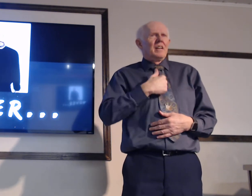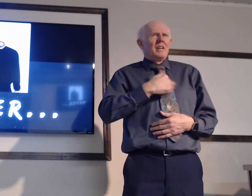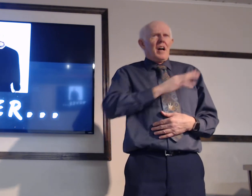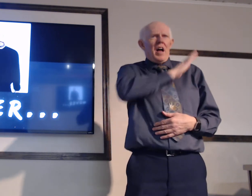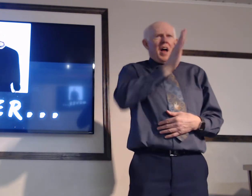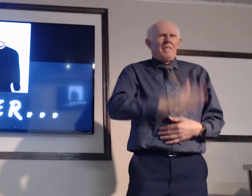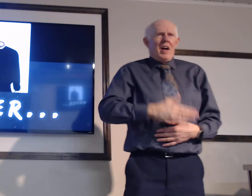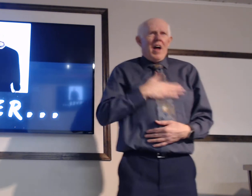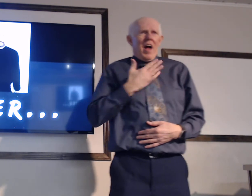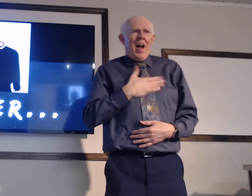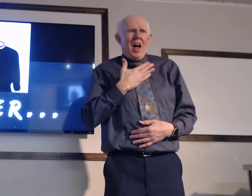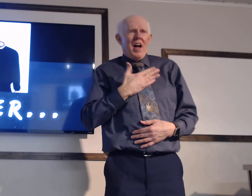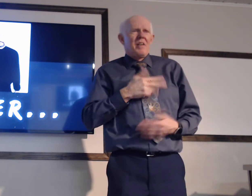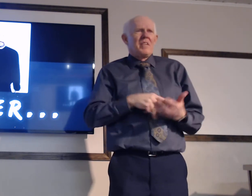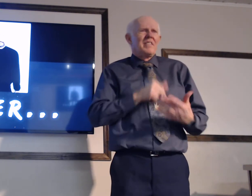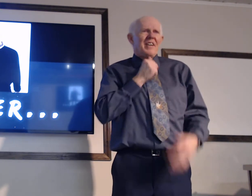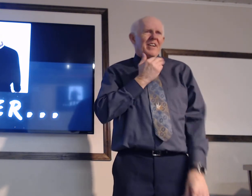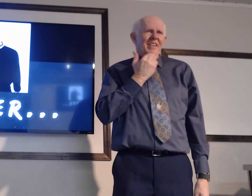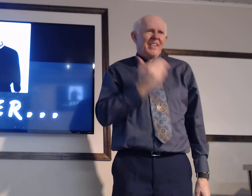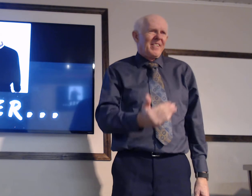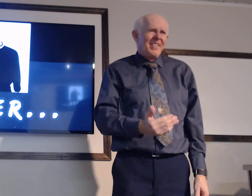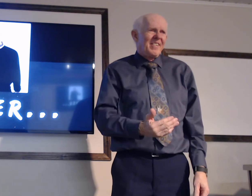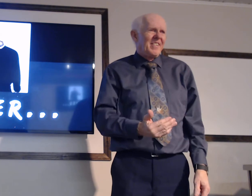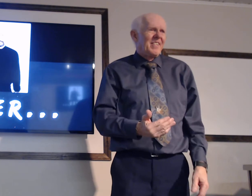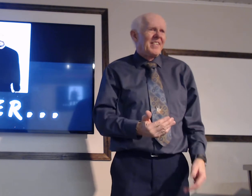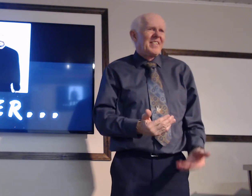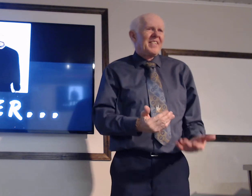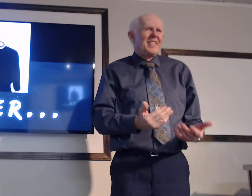That means it's a good thing. I'm never happy. That's not good.